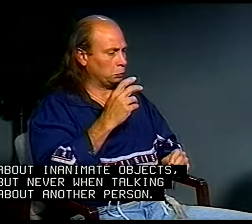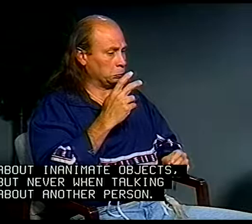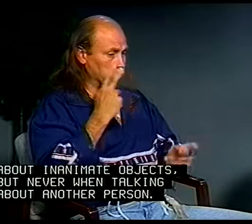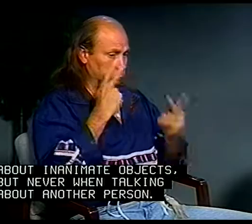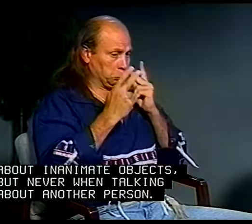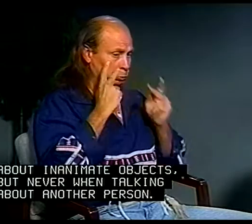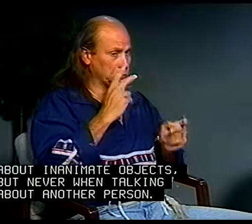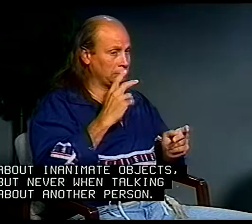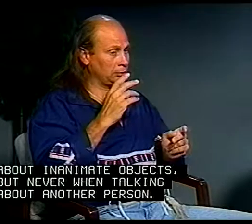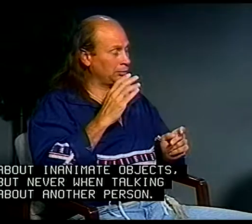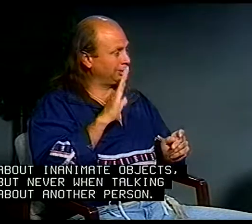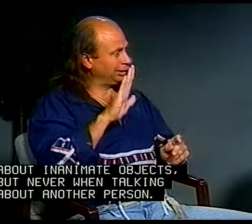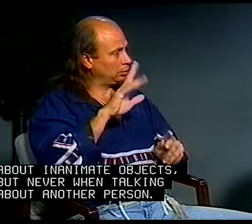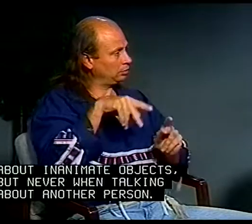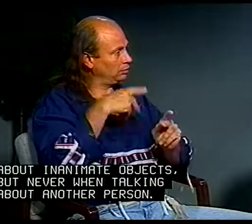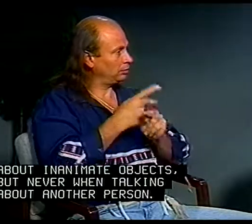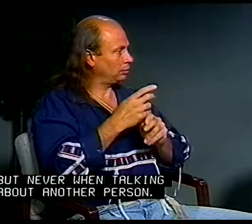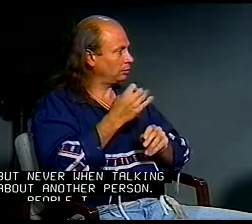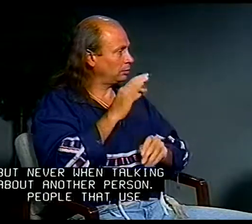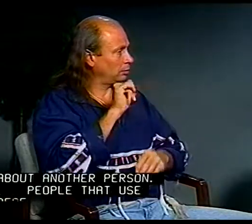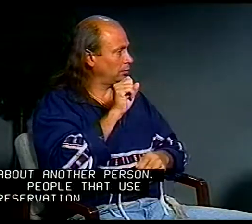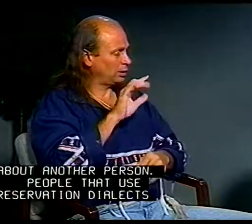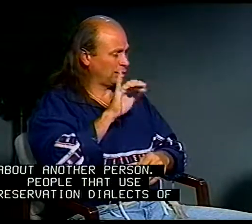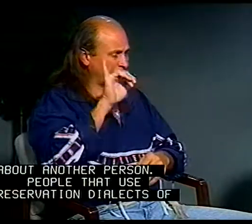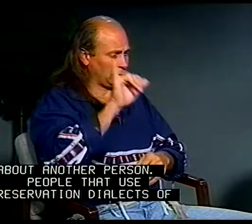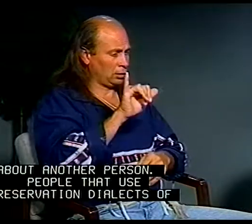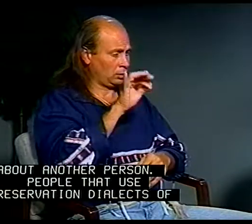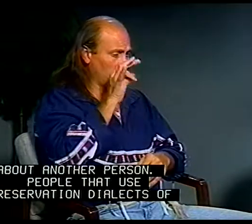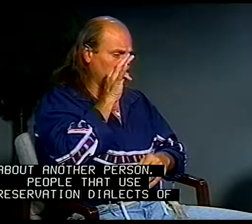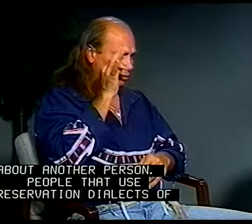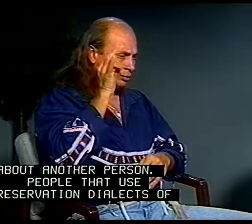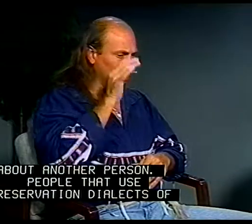inanimate objects, but never when talking about another person.